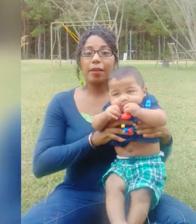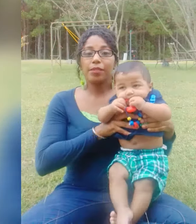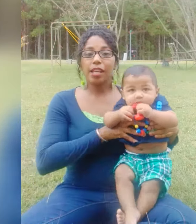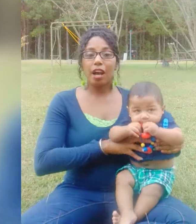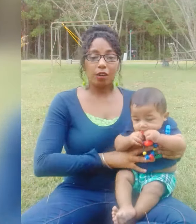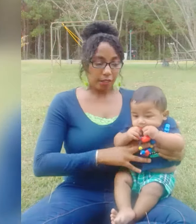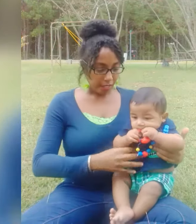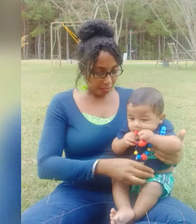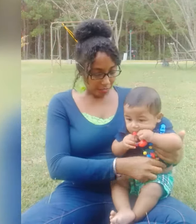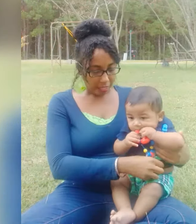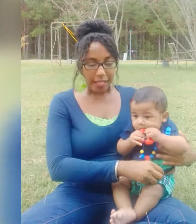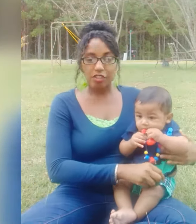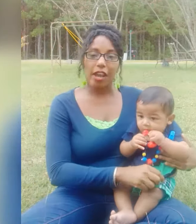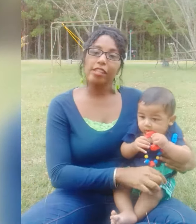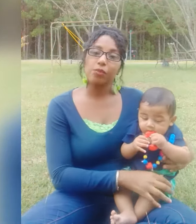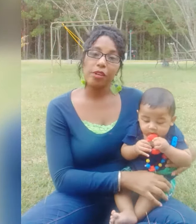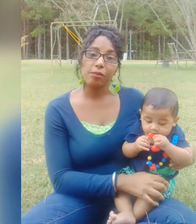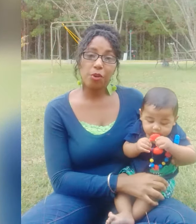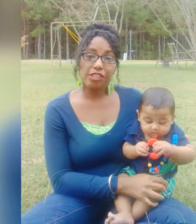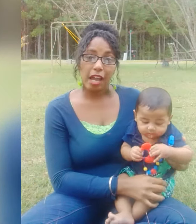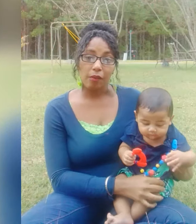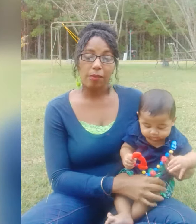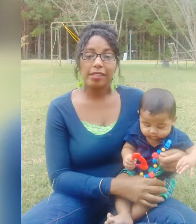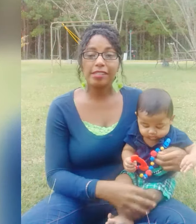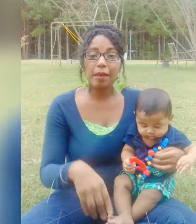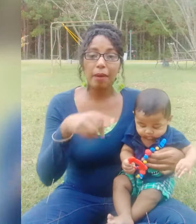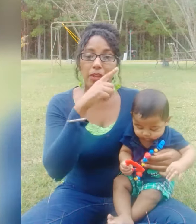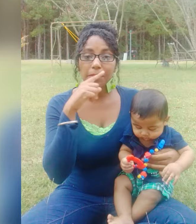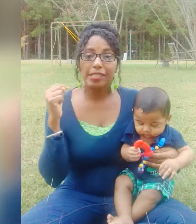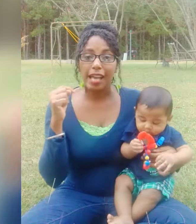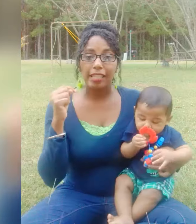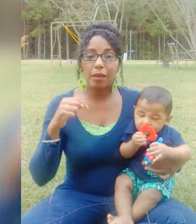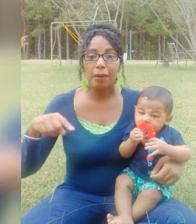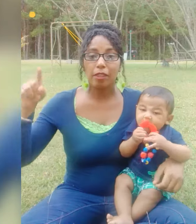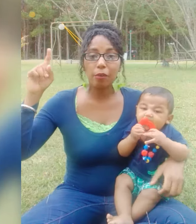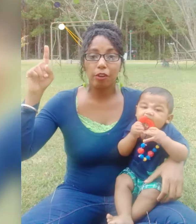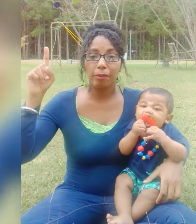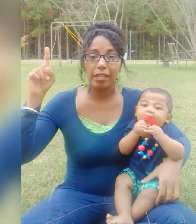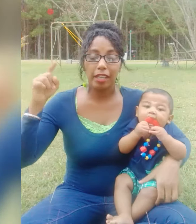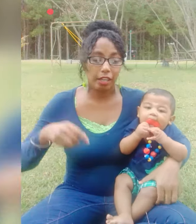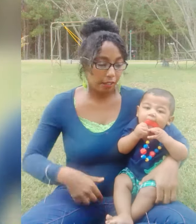So, let's try this once more, shall we? But this time I'm going to be silent, but the word will be here.